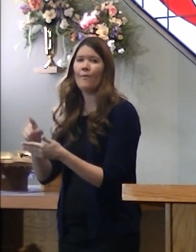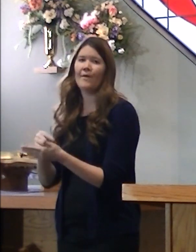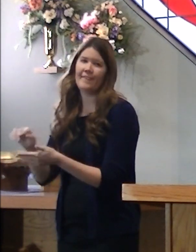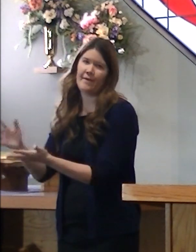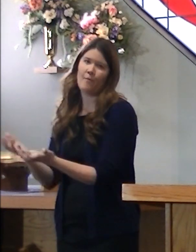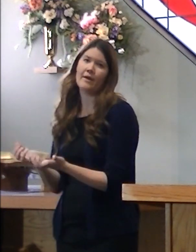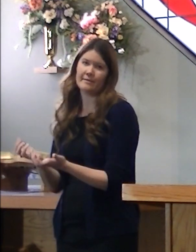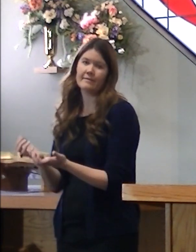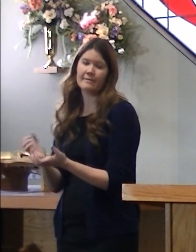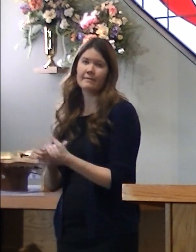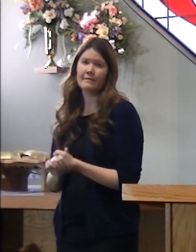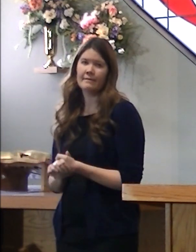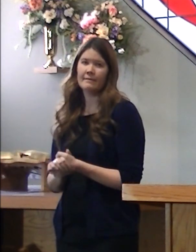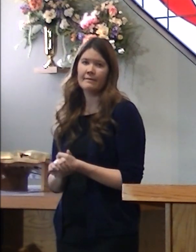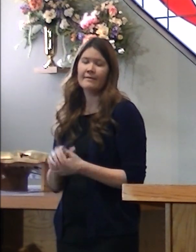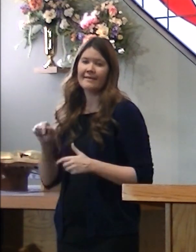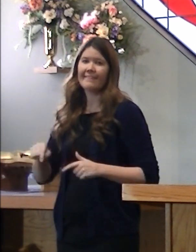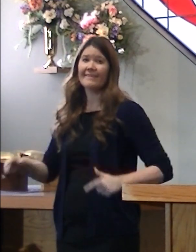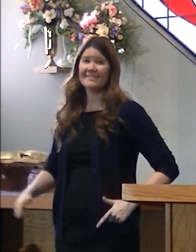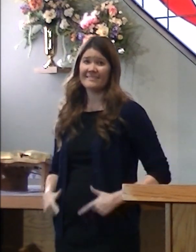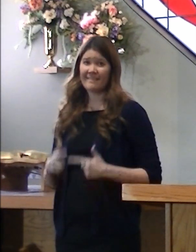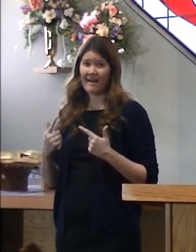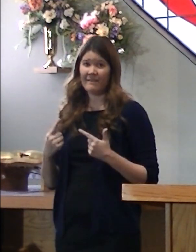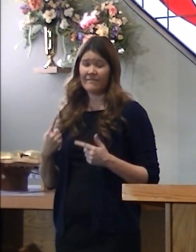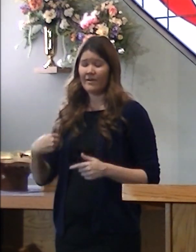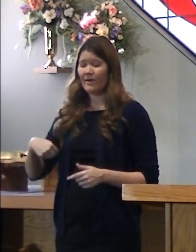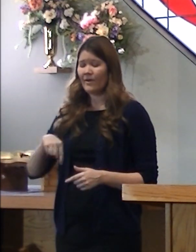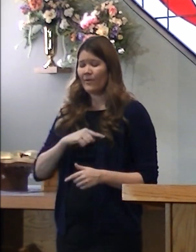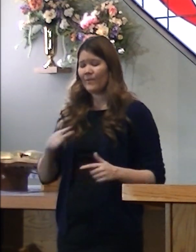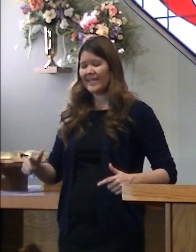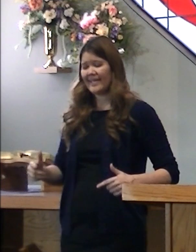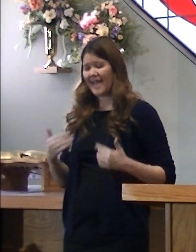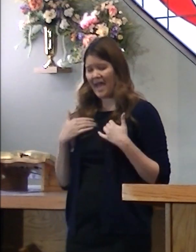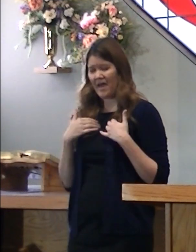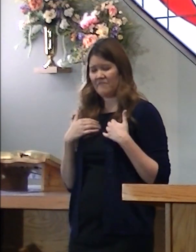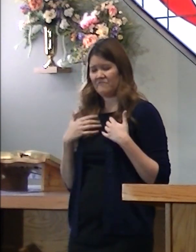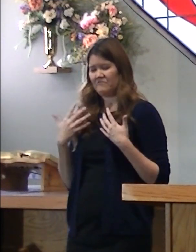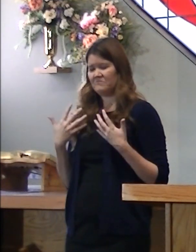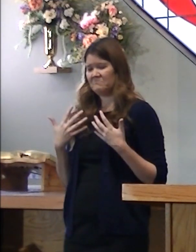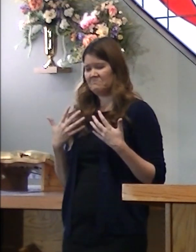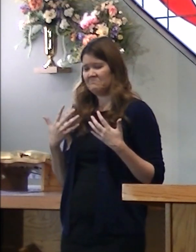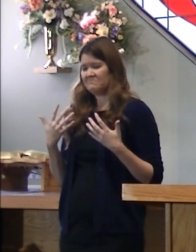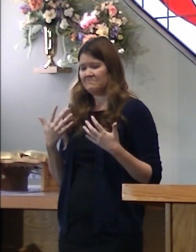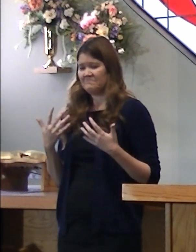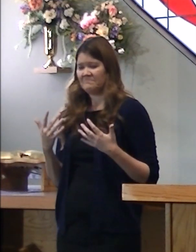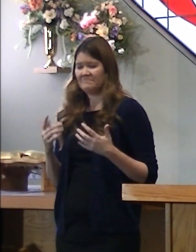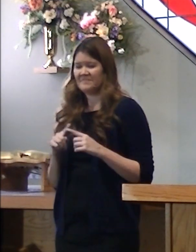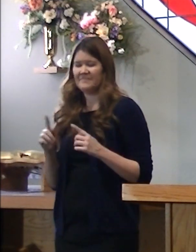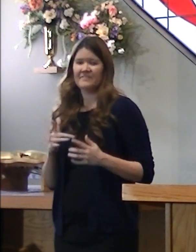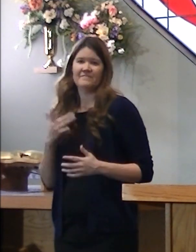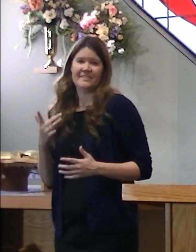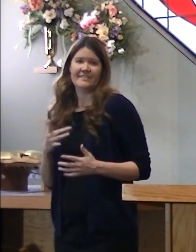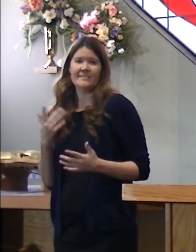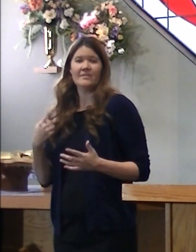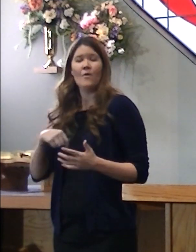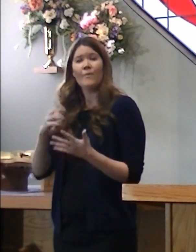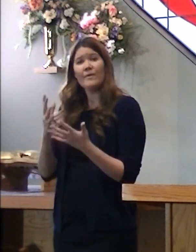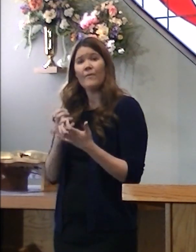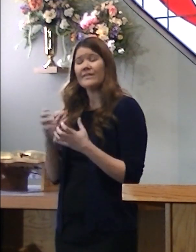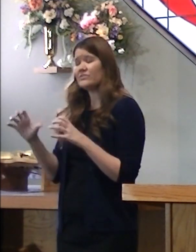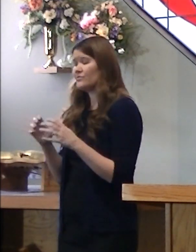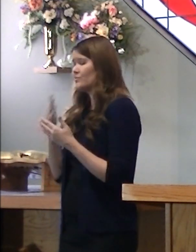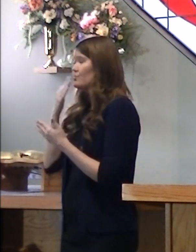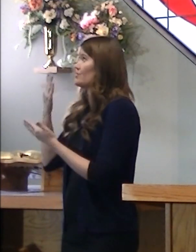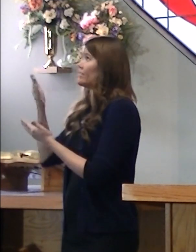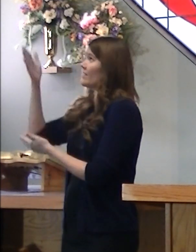In this life, we live in a certain tension. We want to do God's will on the